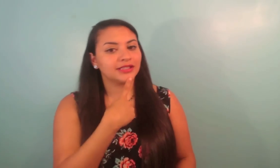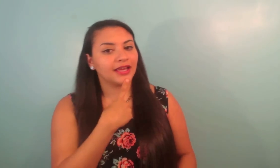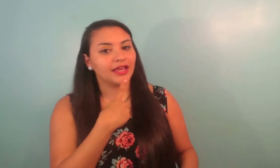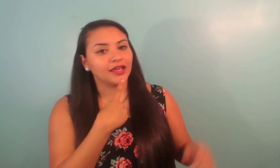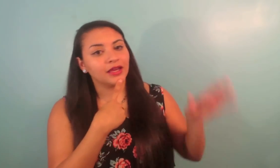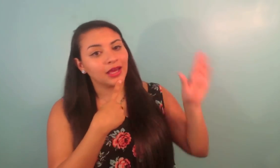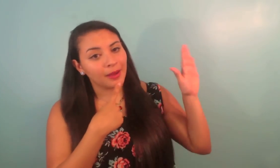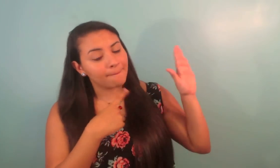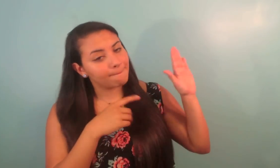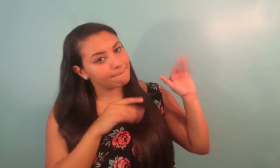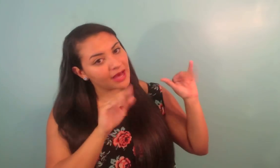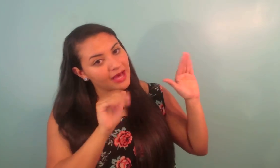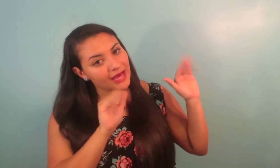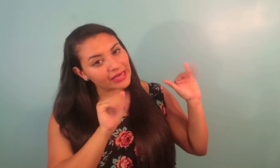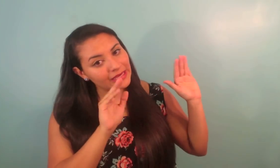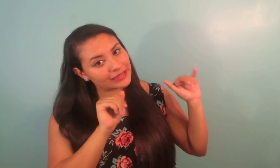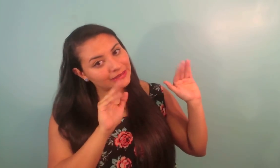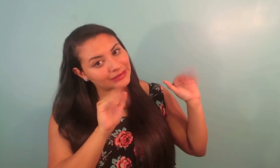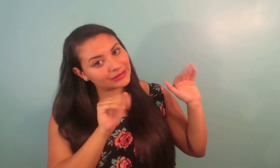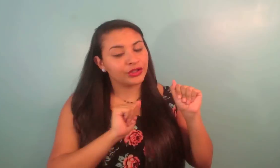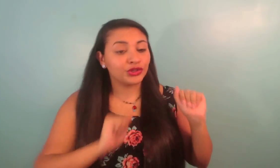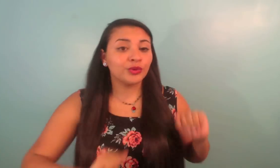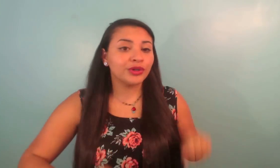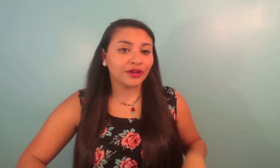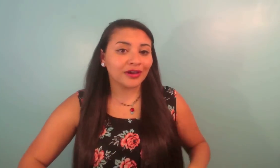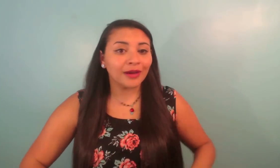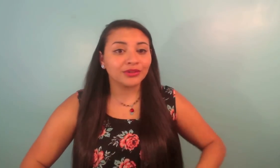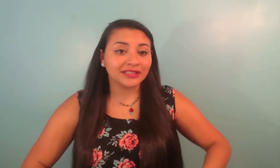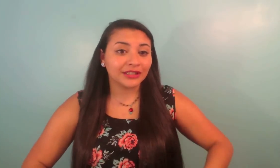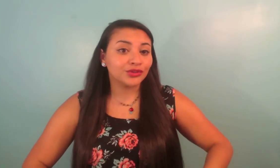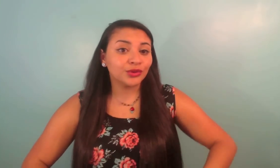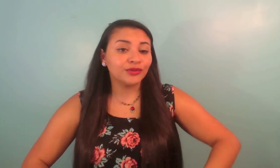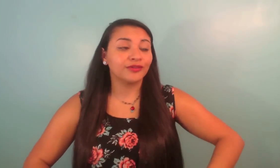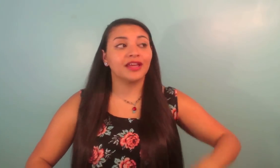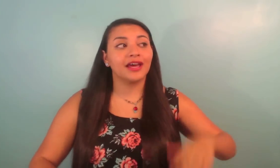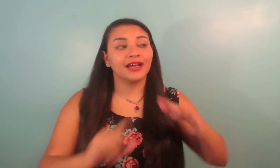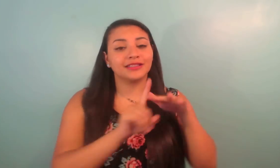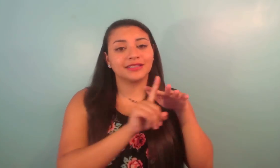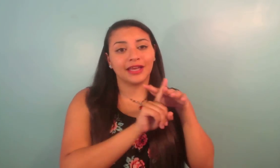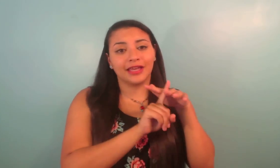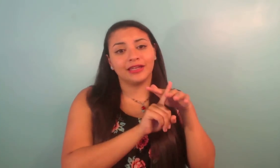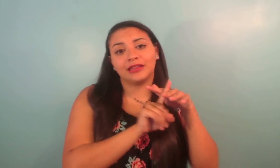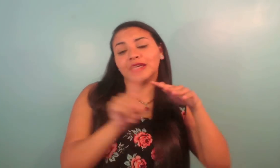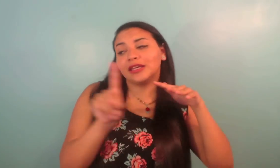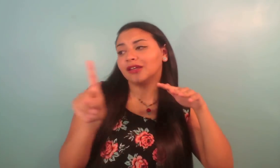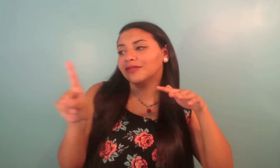Say bye. To another, I will stay true. For that, I sign leave.